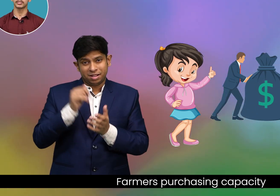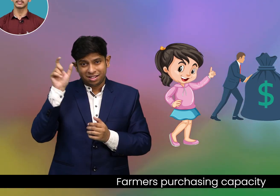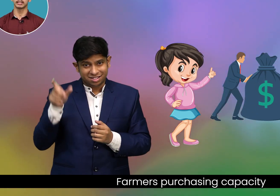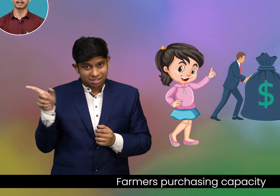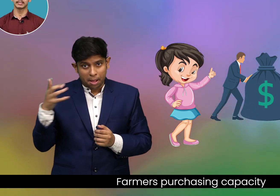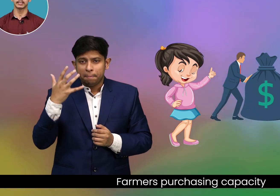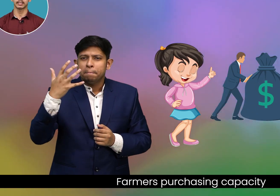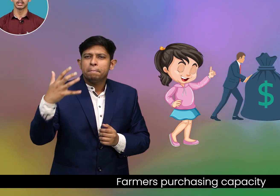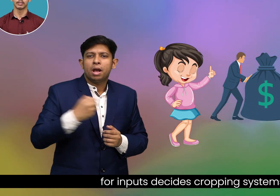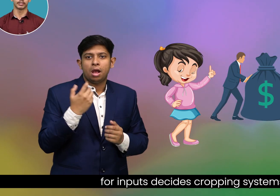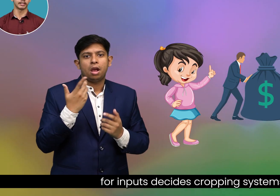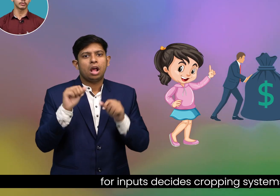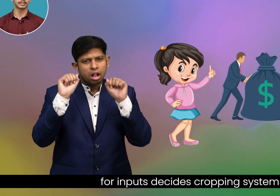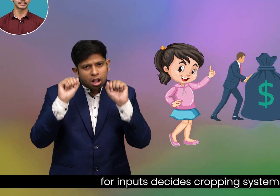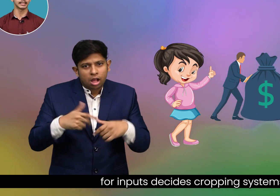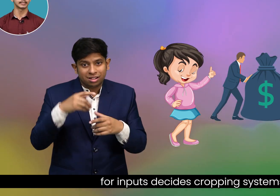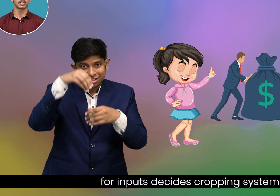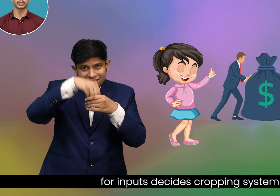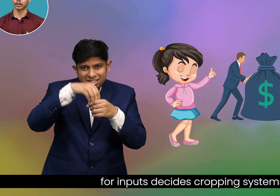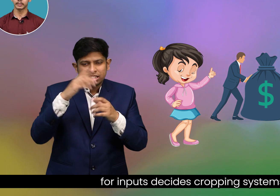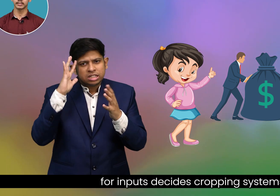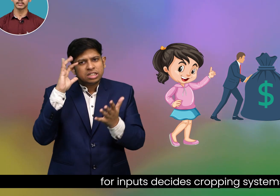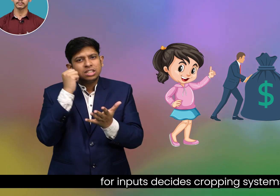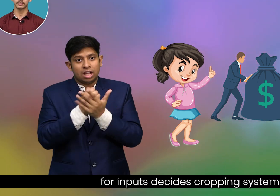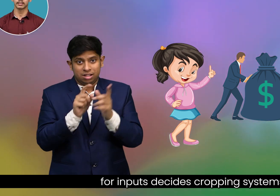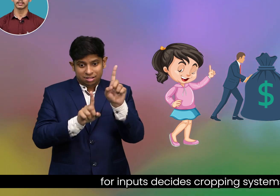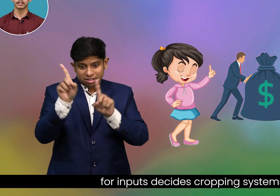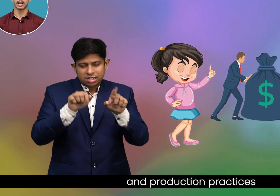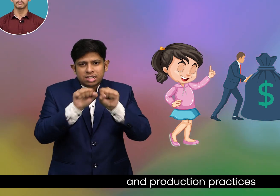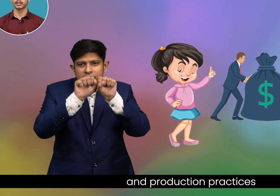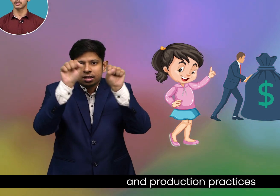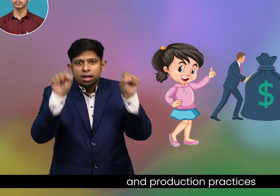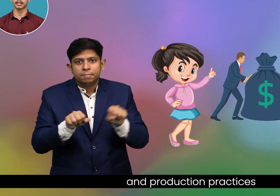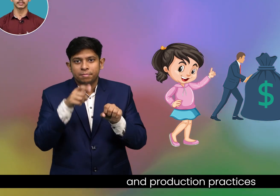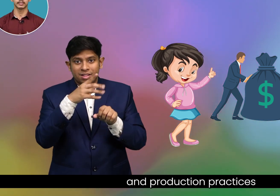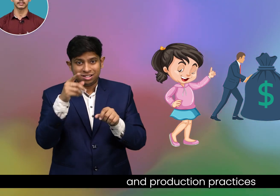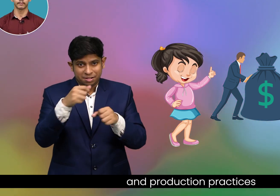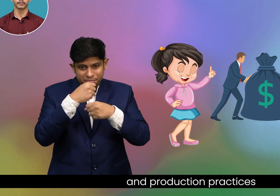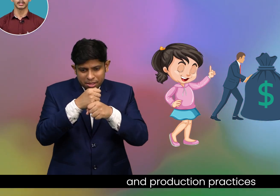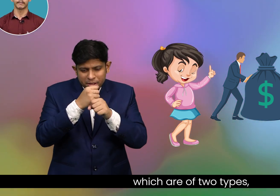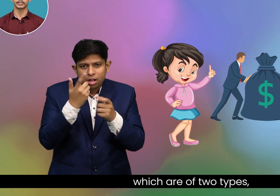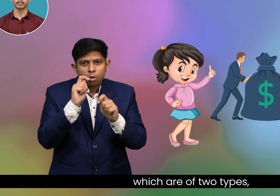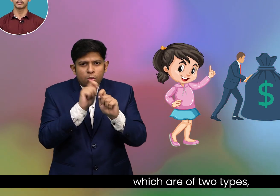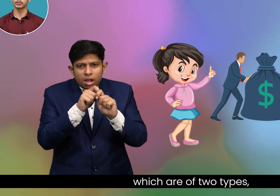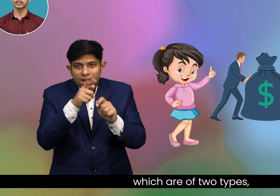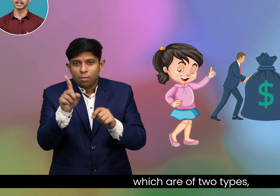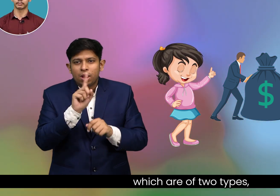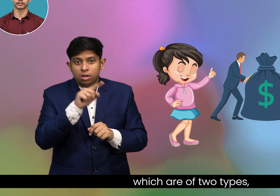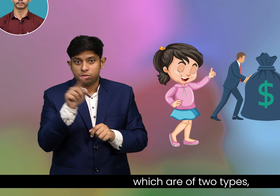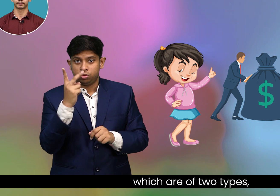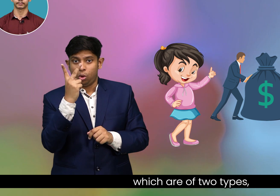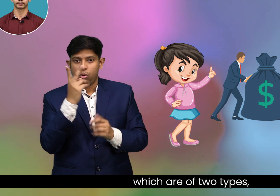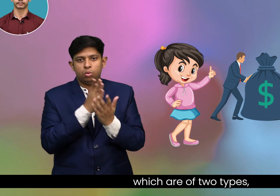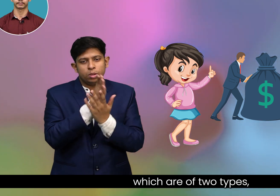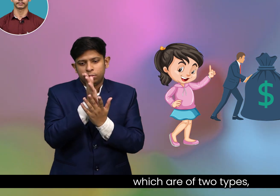Farmers' purchasing capacity for inputs decides cropping systems and production practices, which are of two